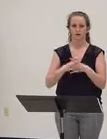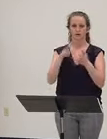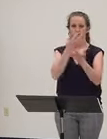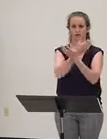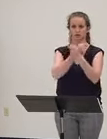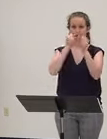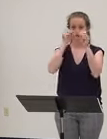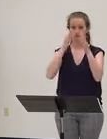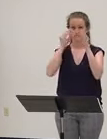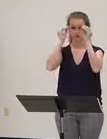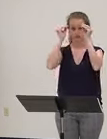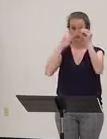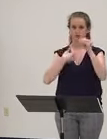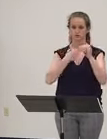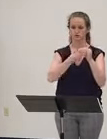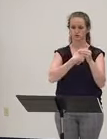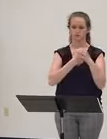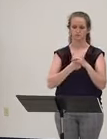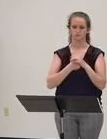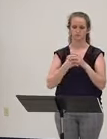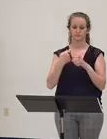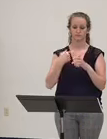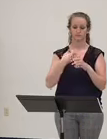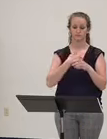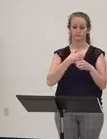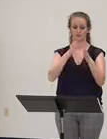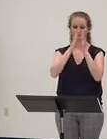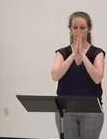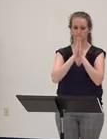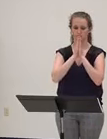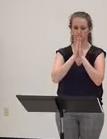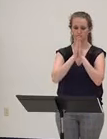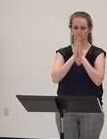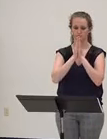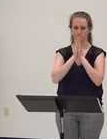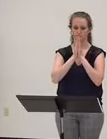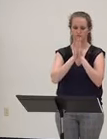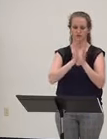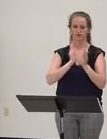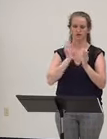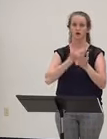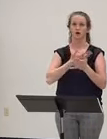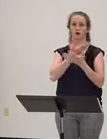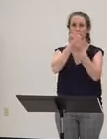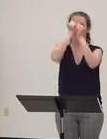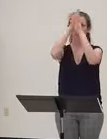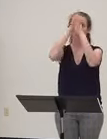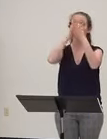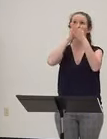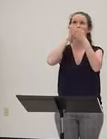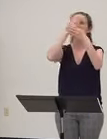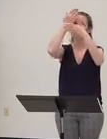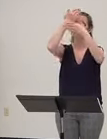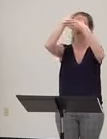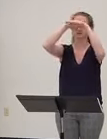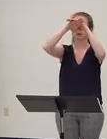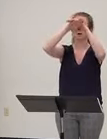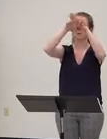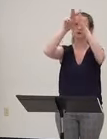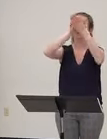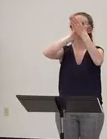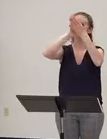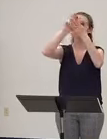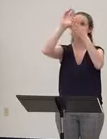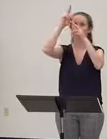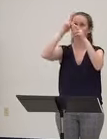Savior's command and formed by divine teaching, we dare to say, Our Father, who art in